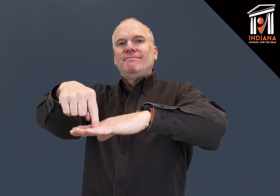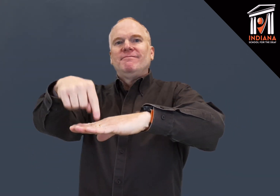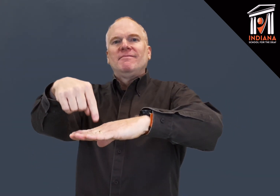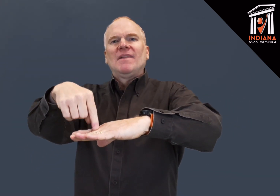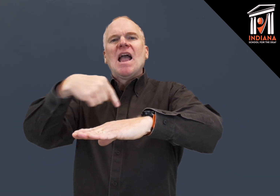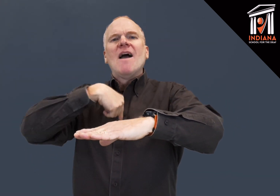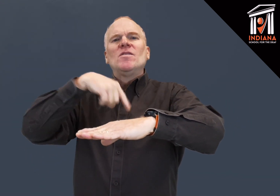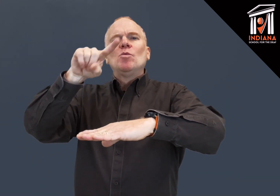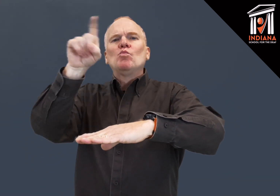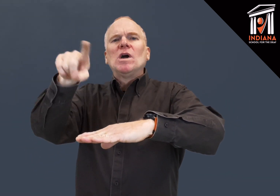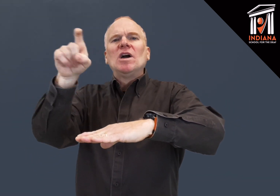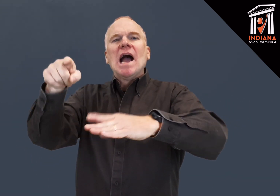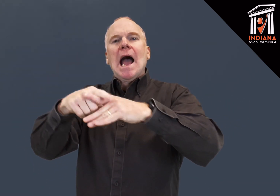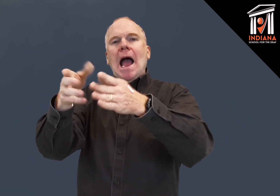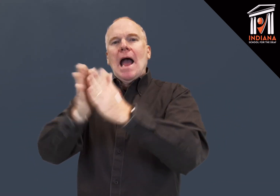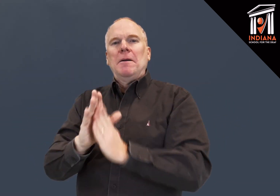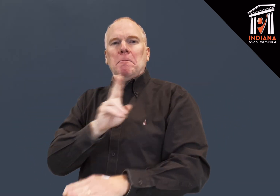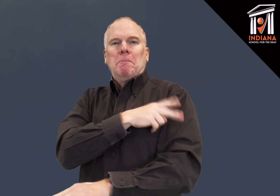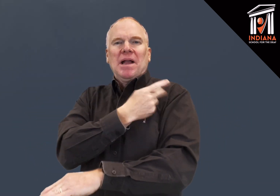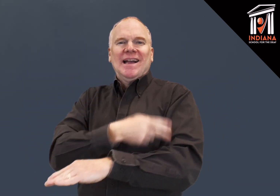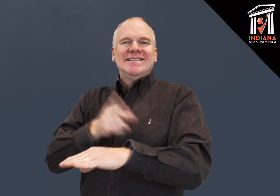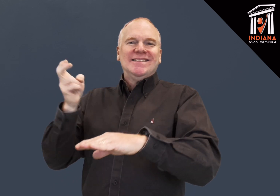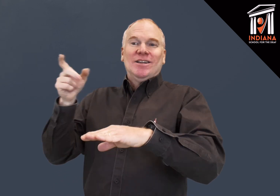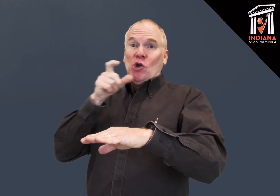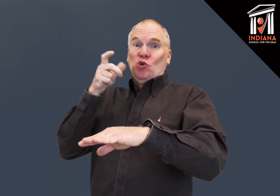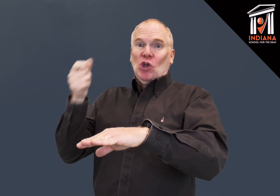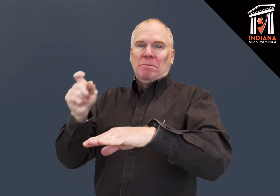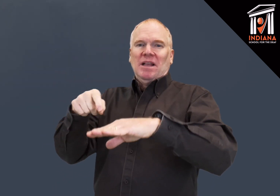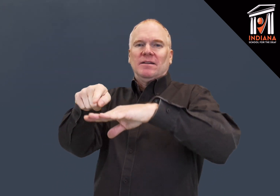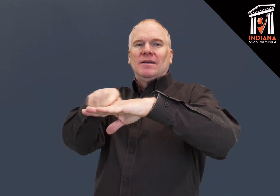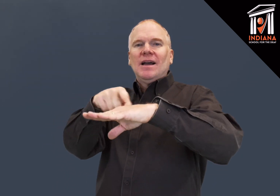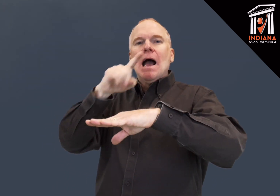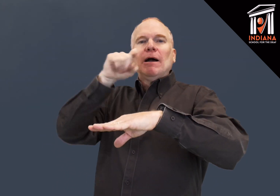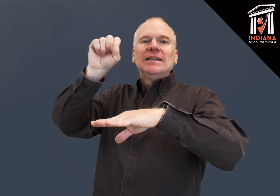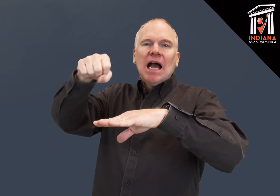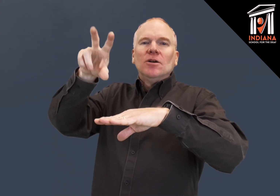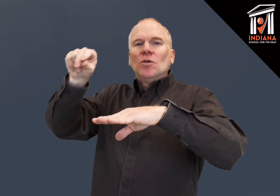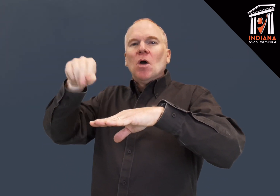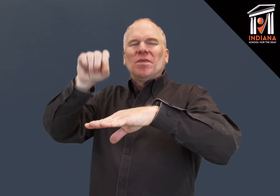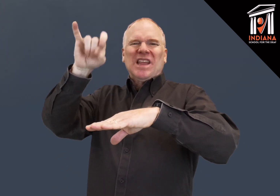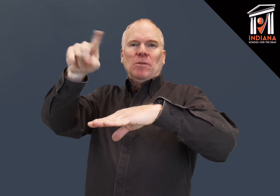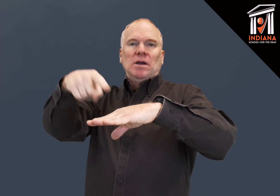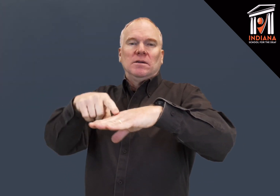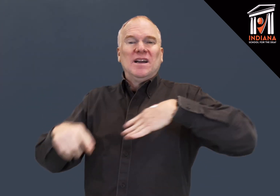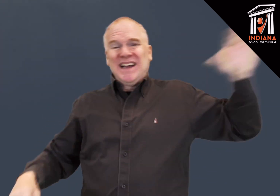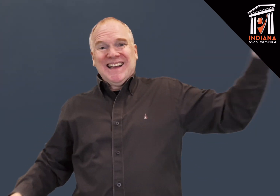see a paper sitting on the desk, and there seemed to be a questionnaire for patients.